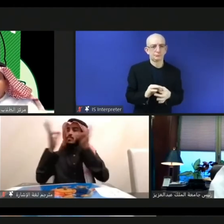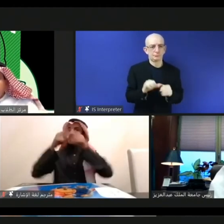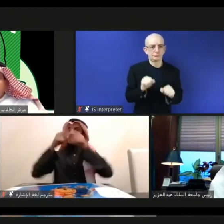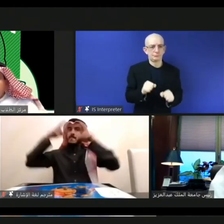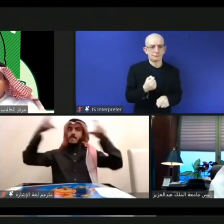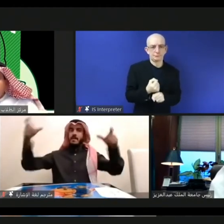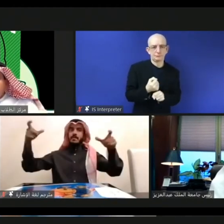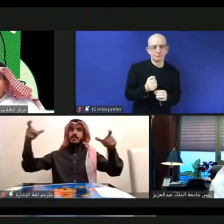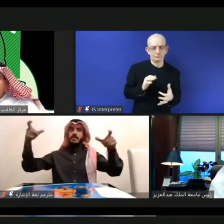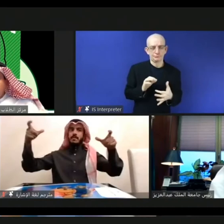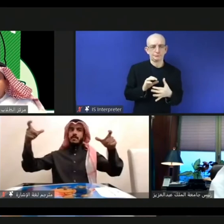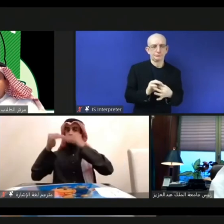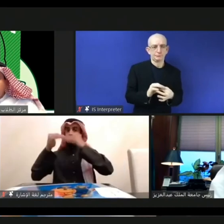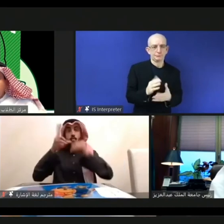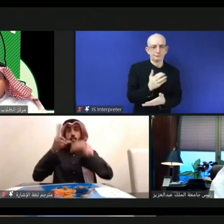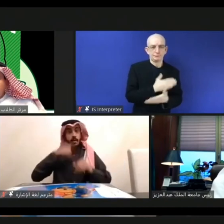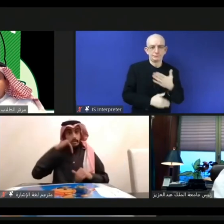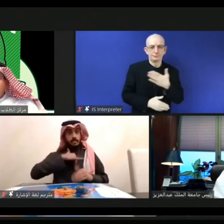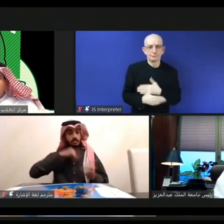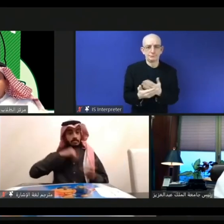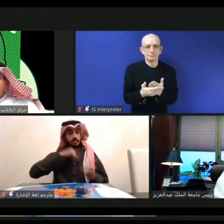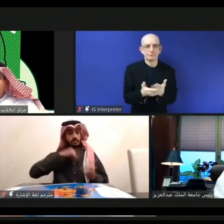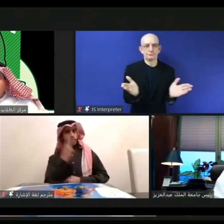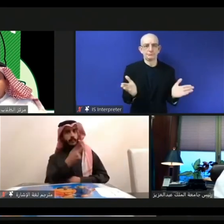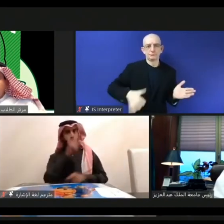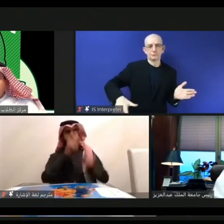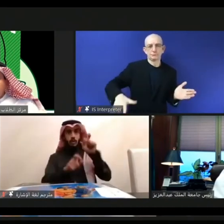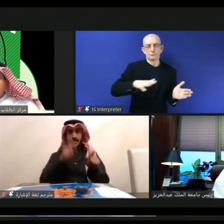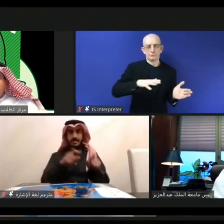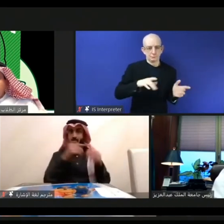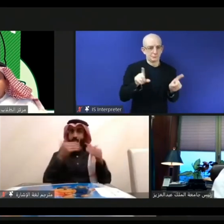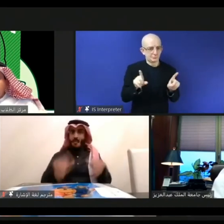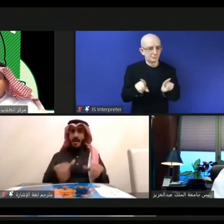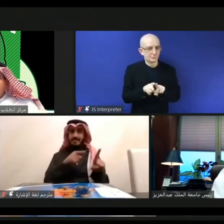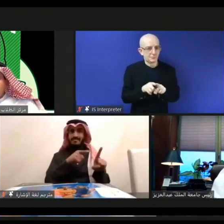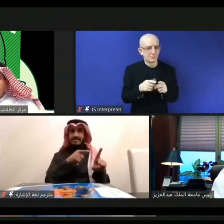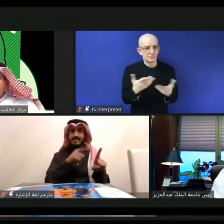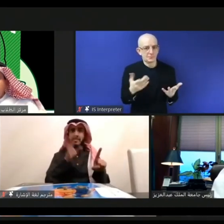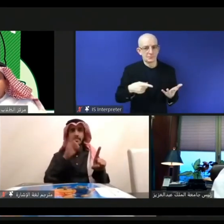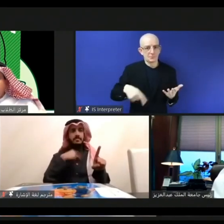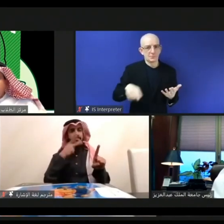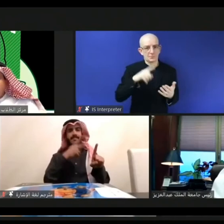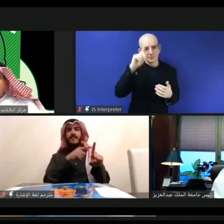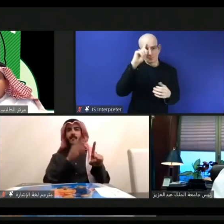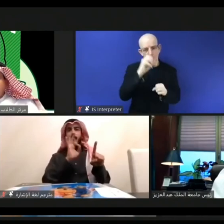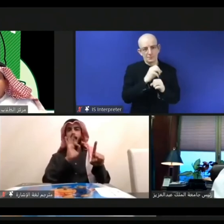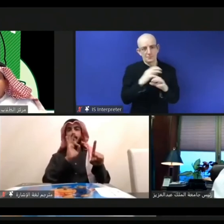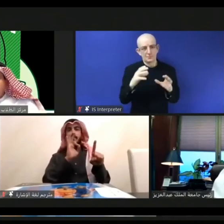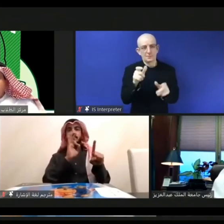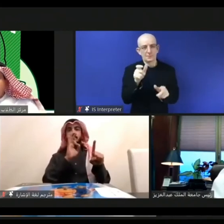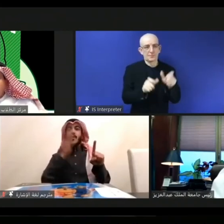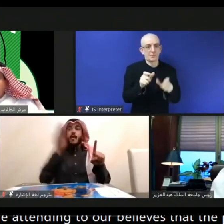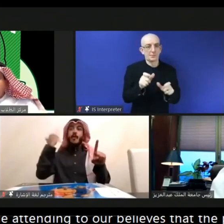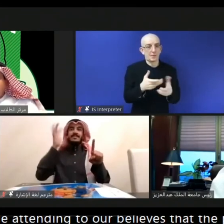our beliefs that the person disability does not determine the level of the potential that they